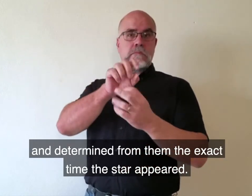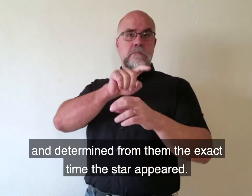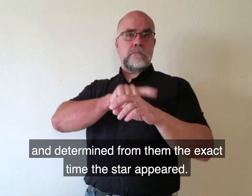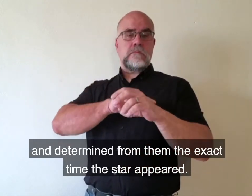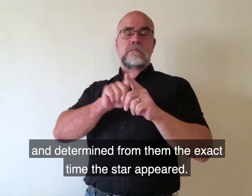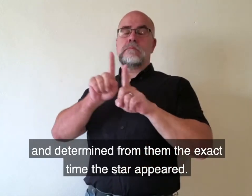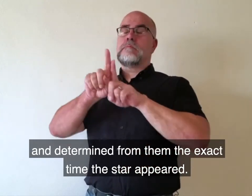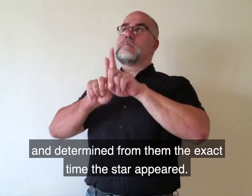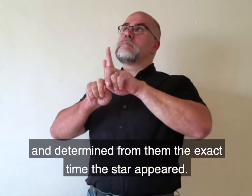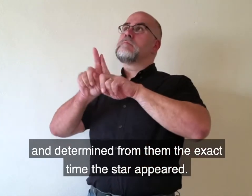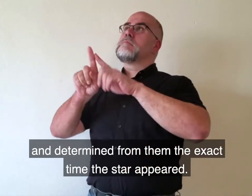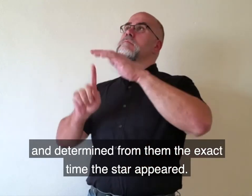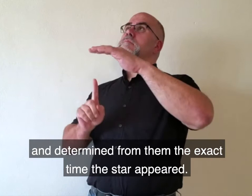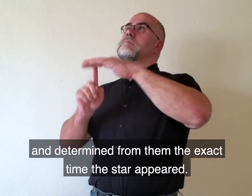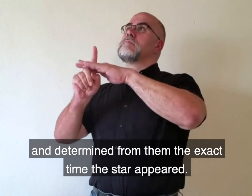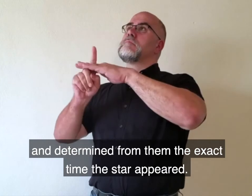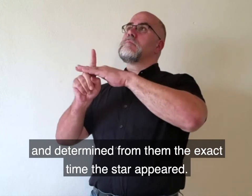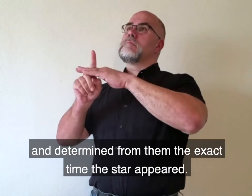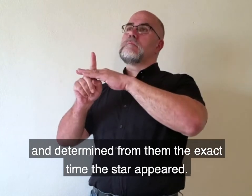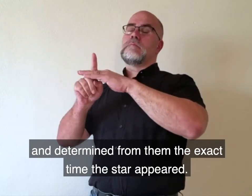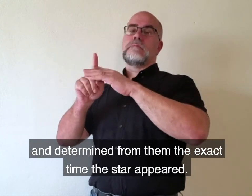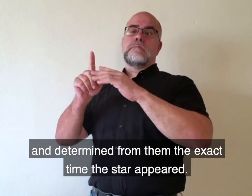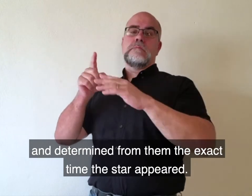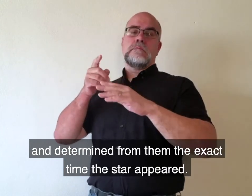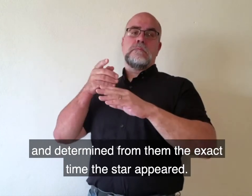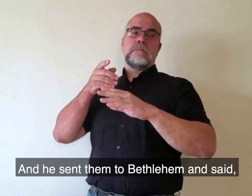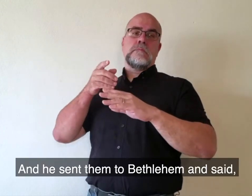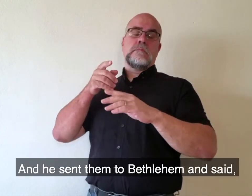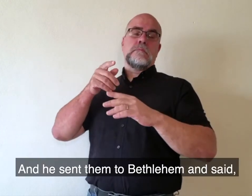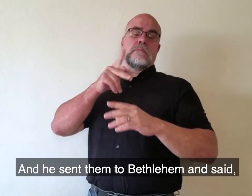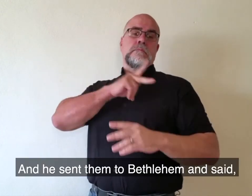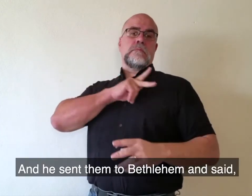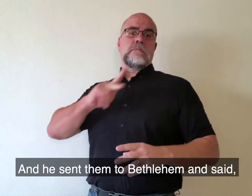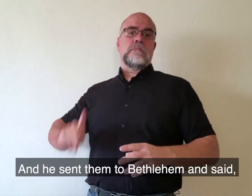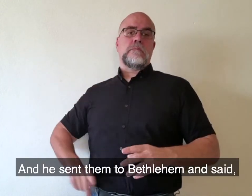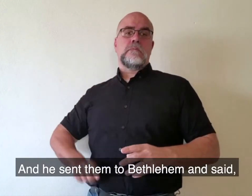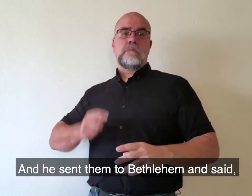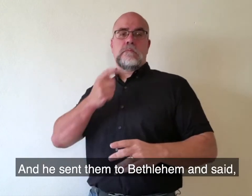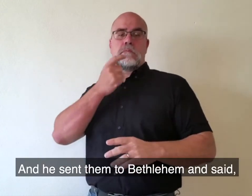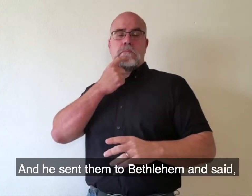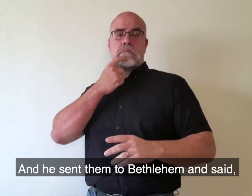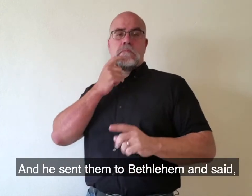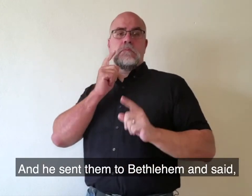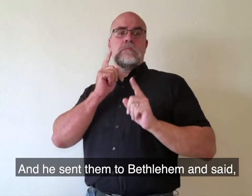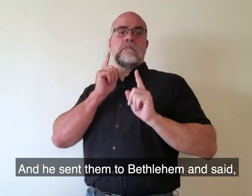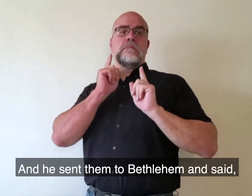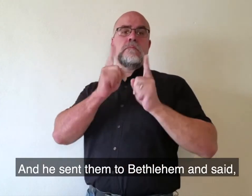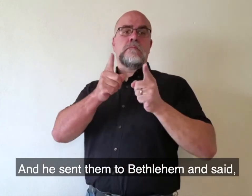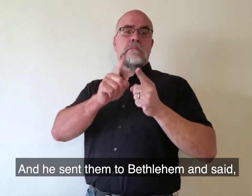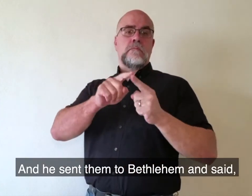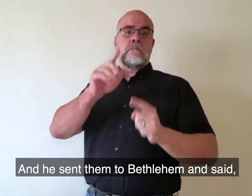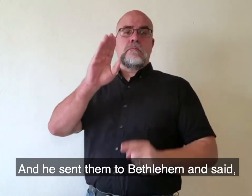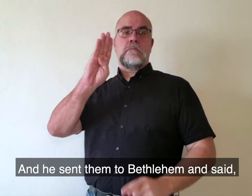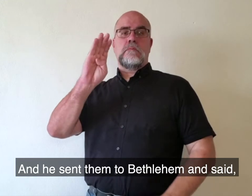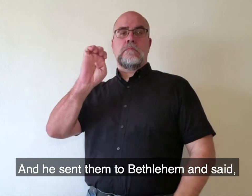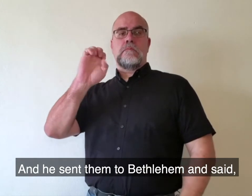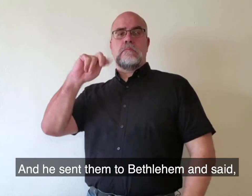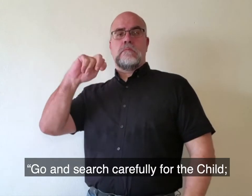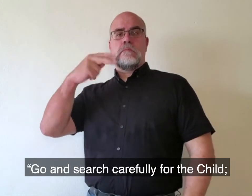time the star appeared. And he sent them to Bethlehem, and said, Go